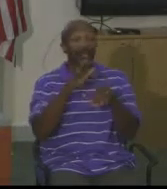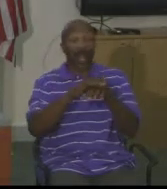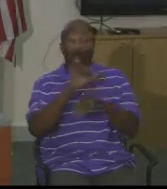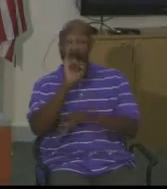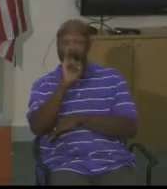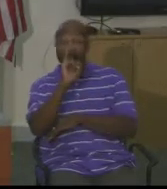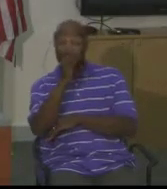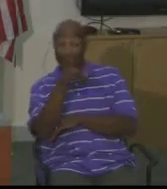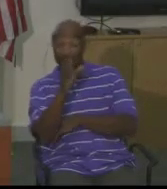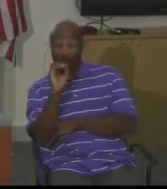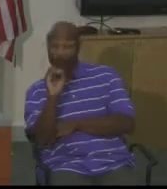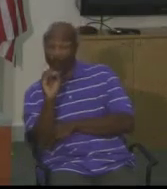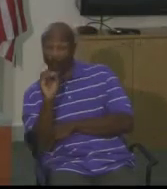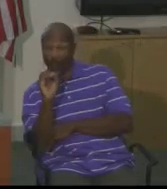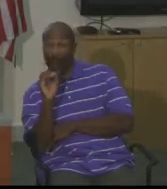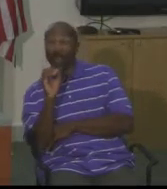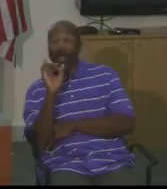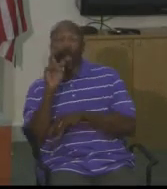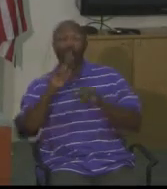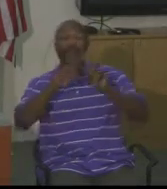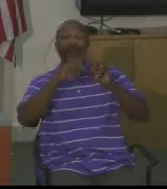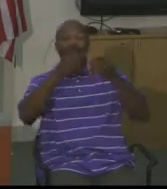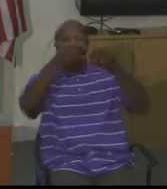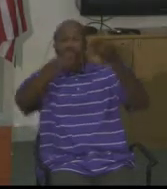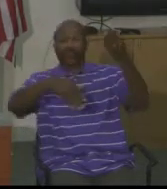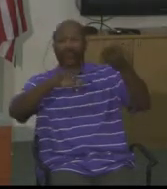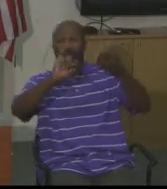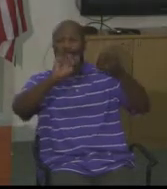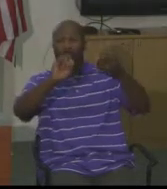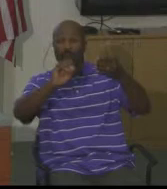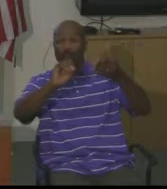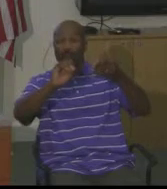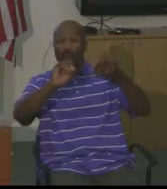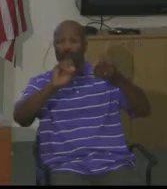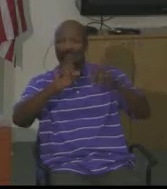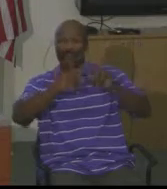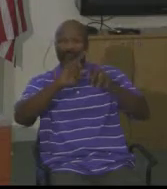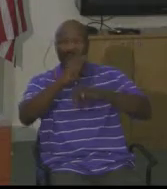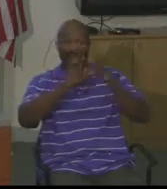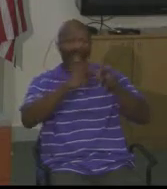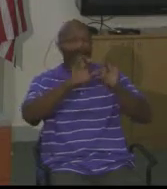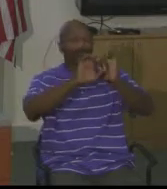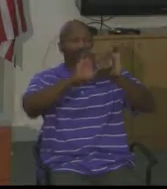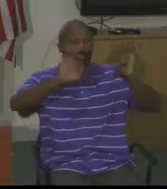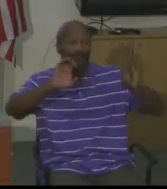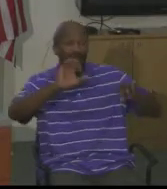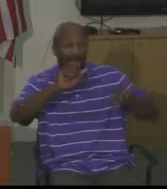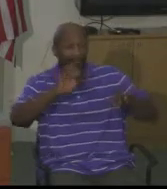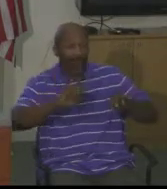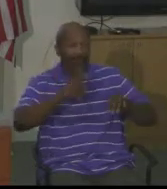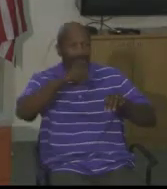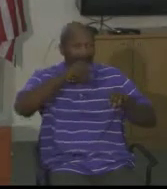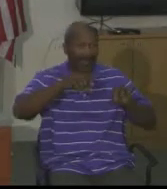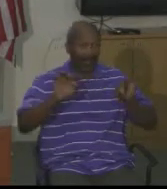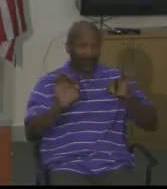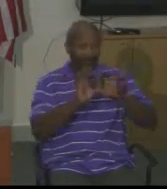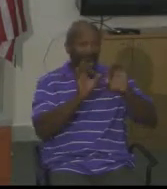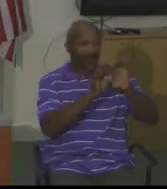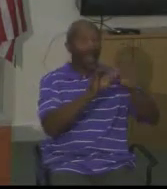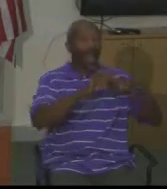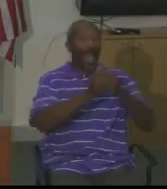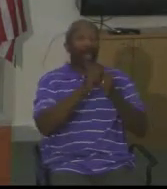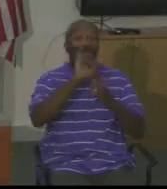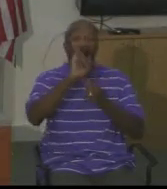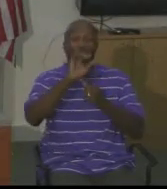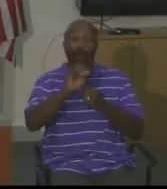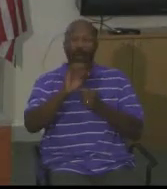I/O, we're going to go through all these I/O types and talk about the different kinds of cables that you need and how those I/O